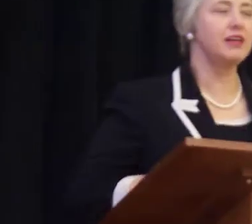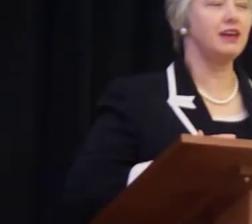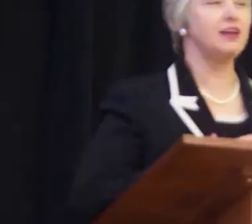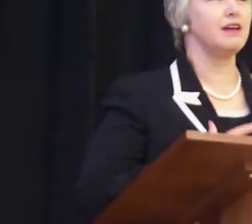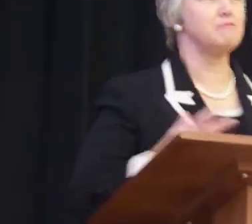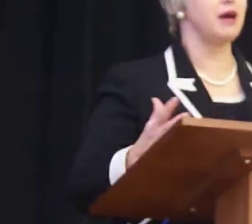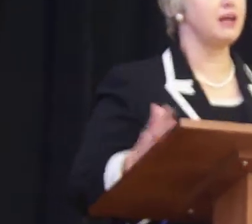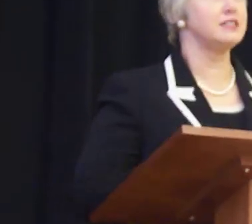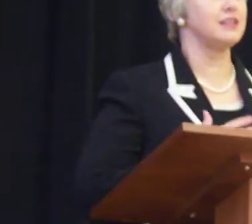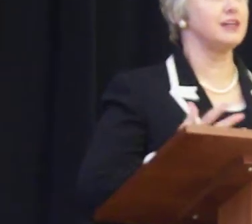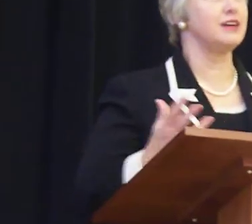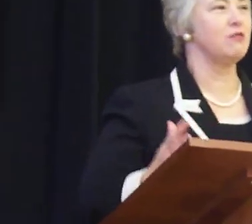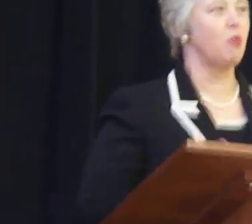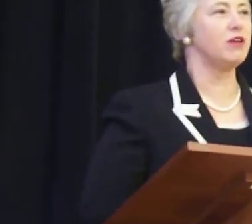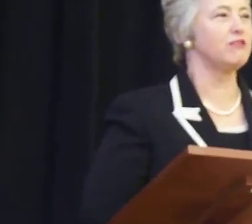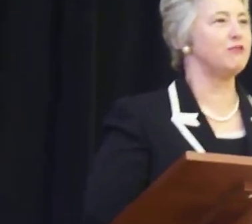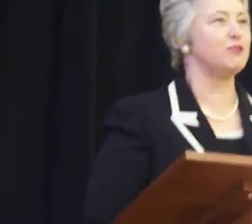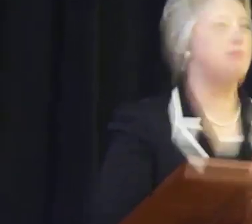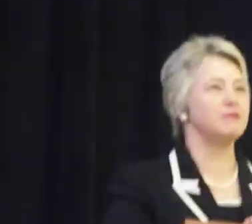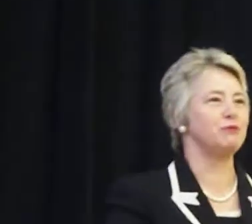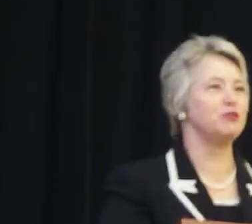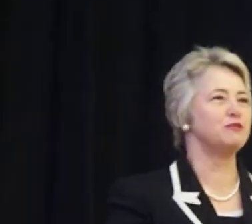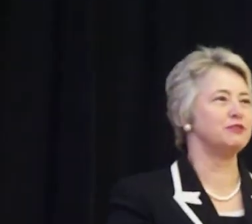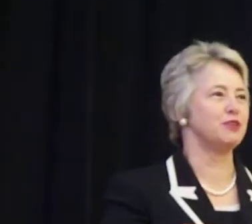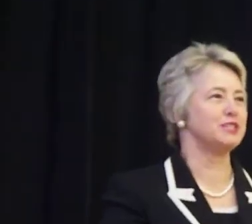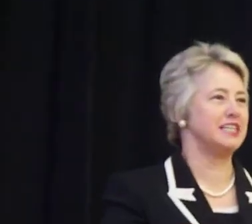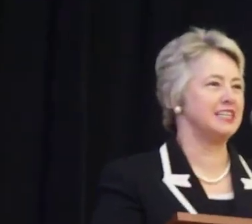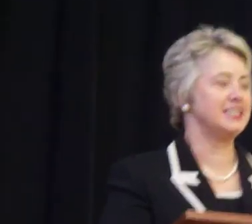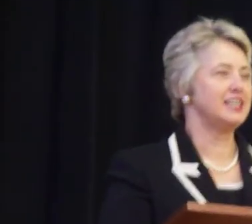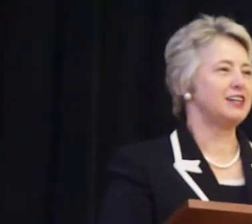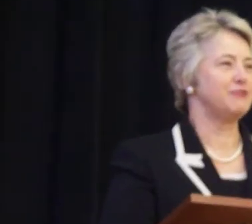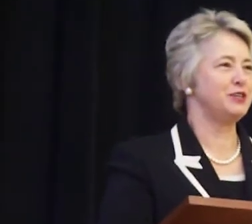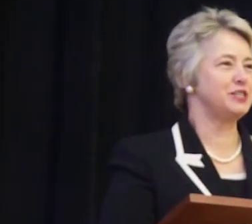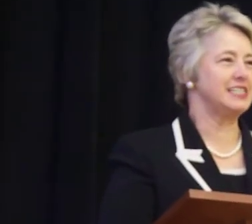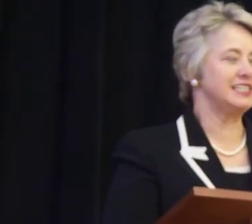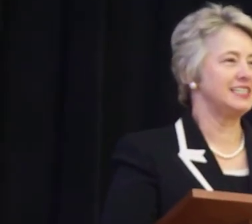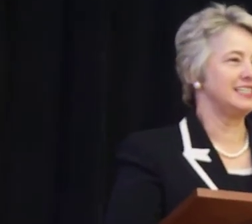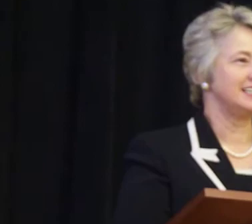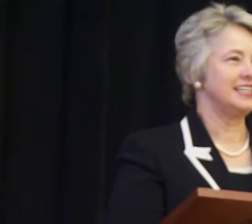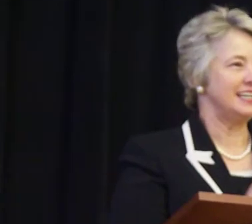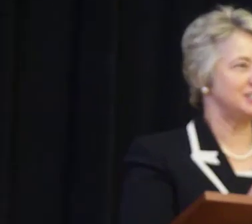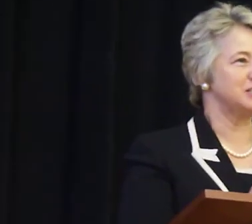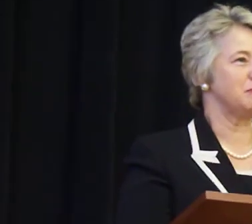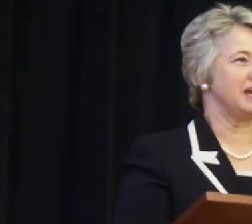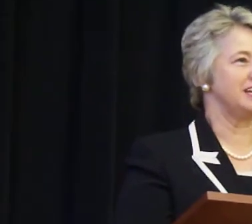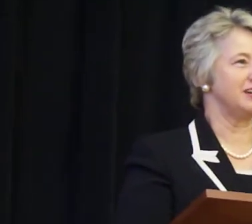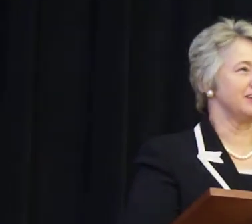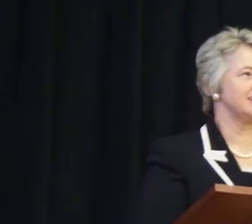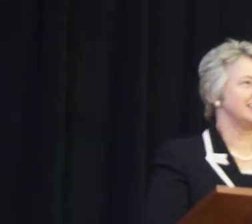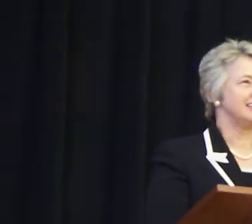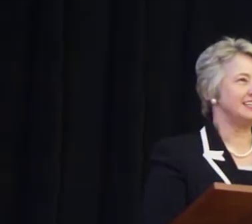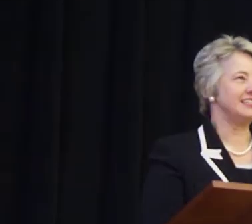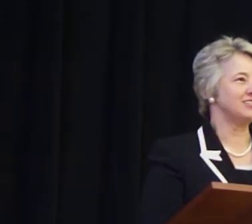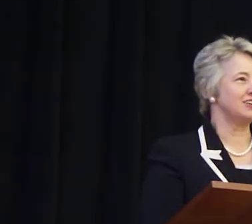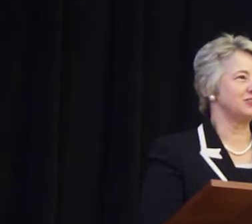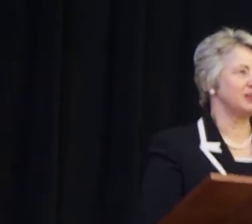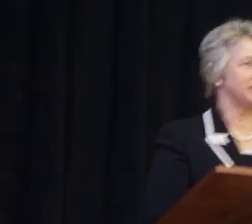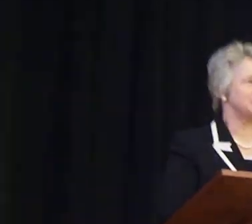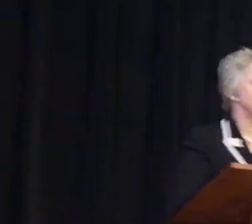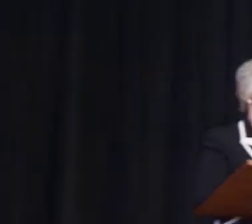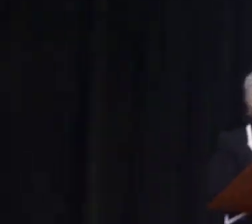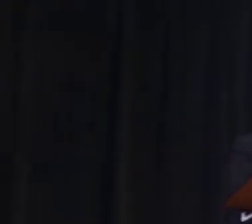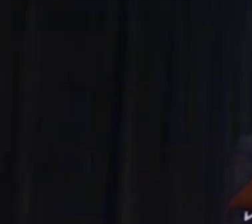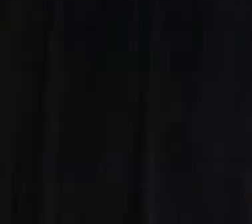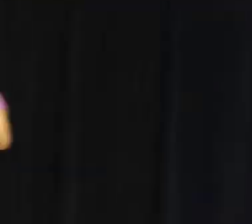part of the amazing, wonderful, beautiful diversity of Houston is displayed here in this